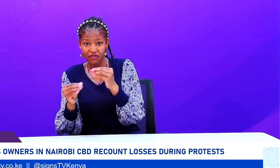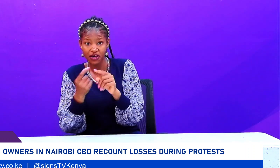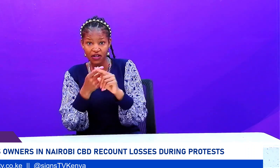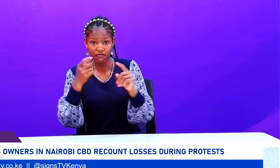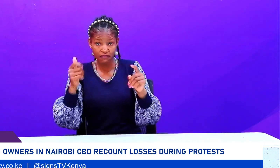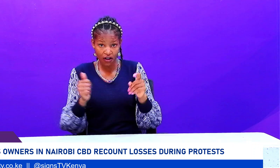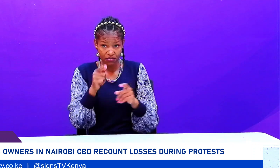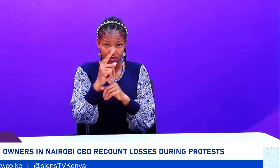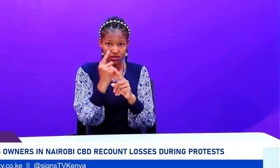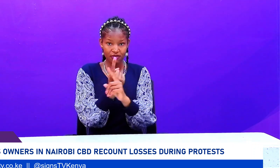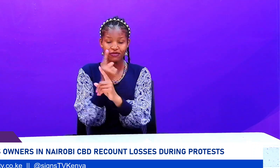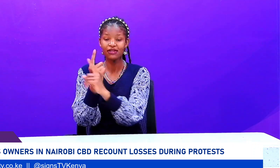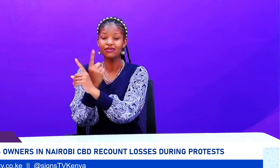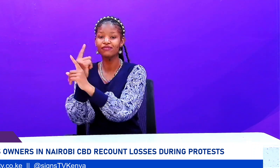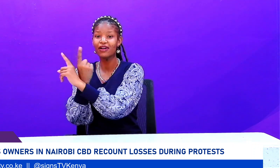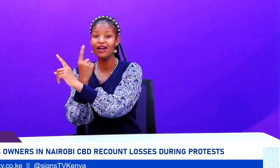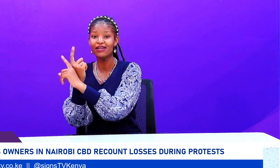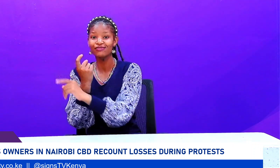from different shops in town.